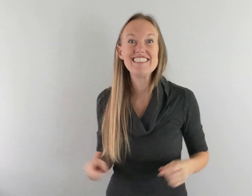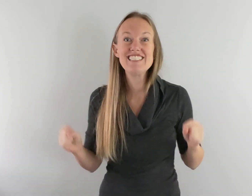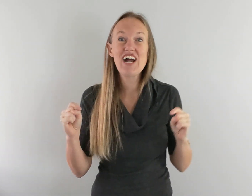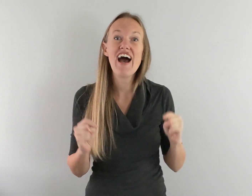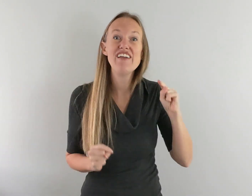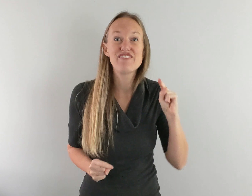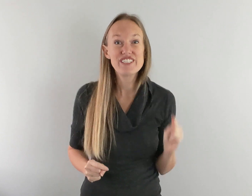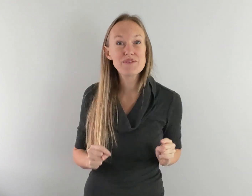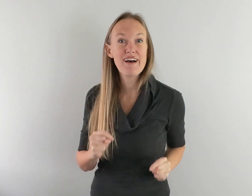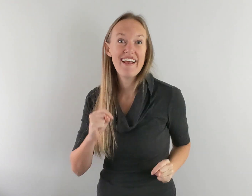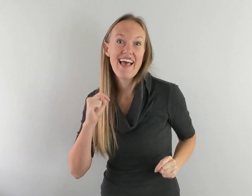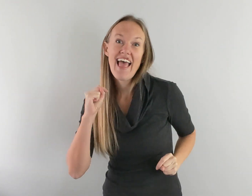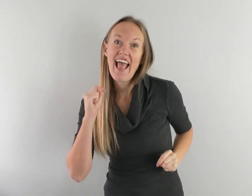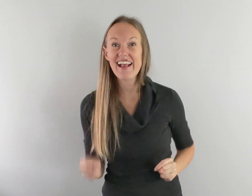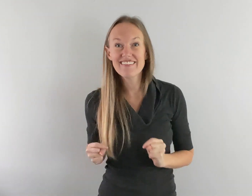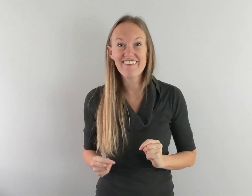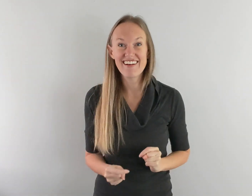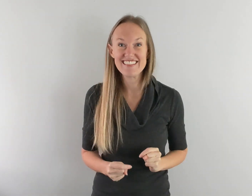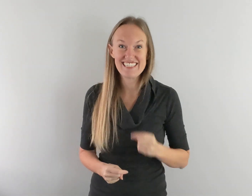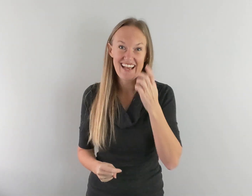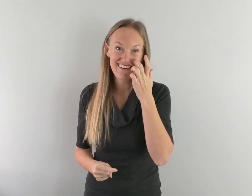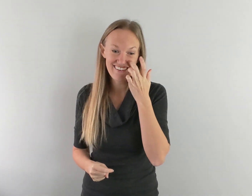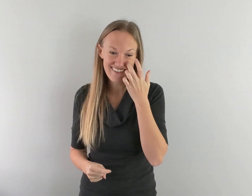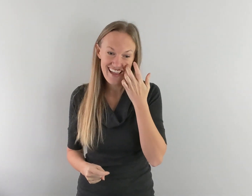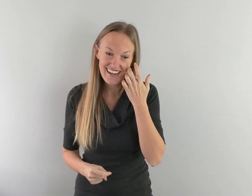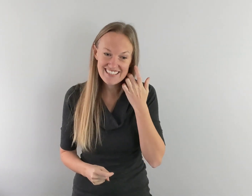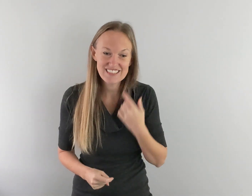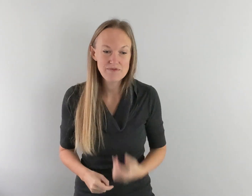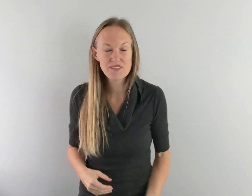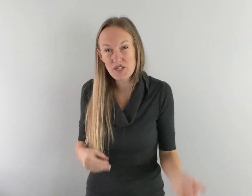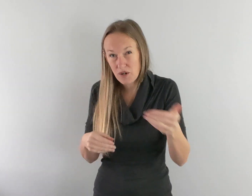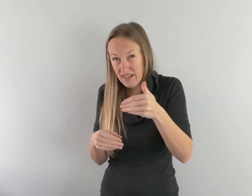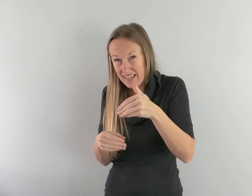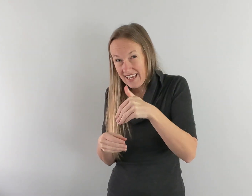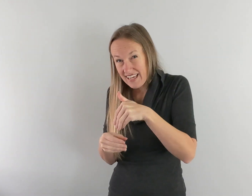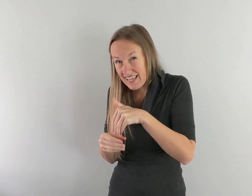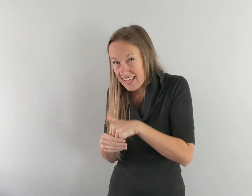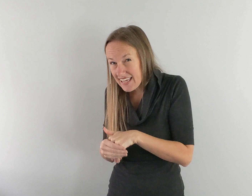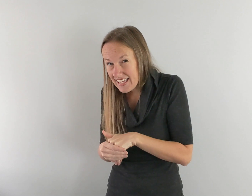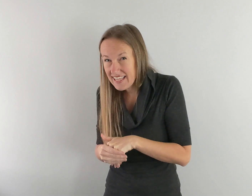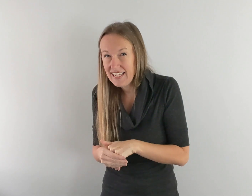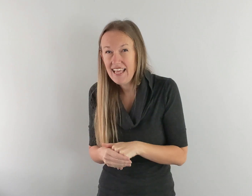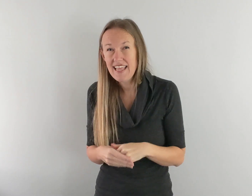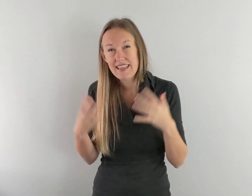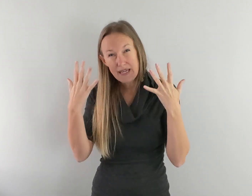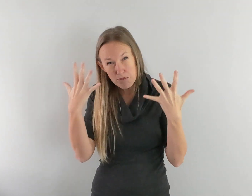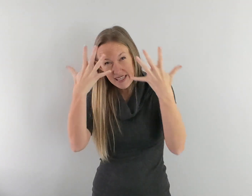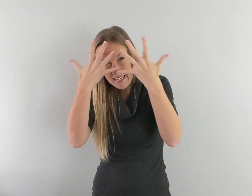Let's try verse 1 and the chorus together. Okay, guys? So, in the